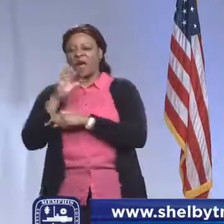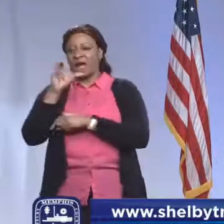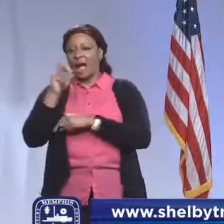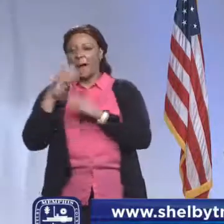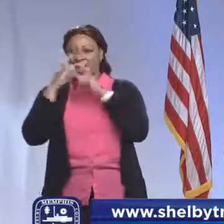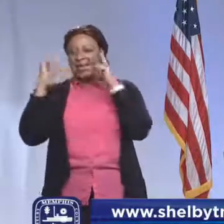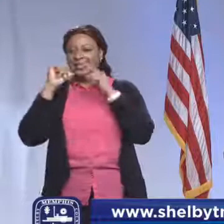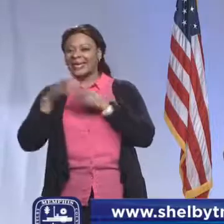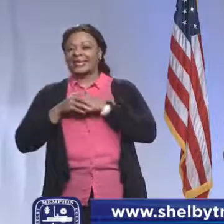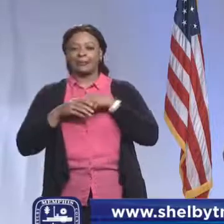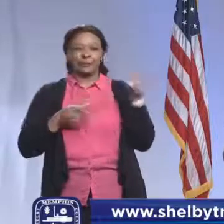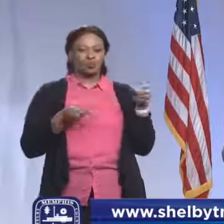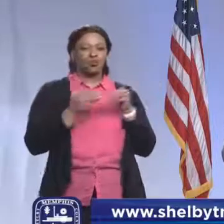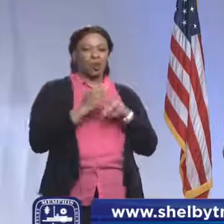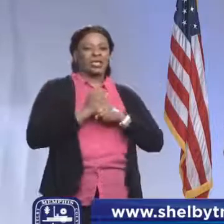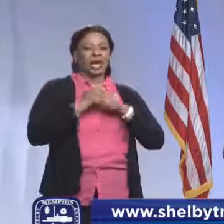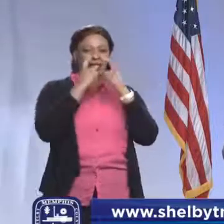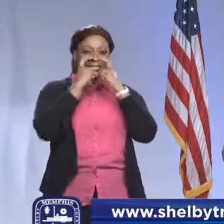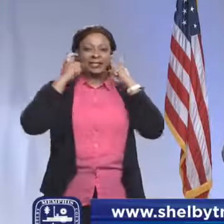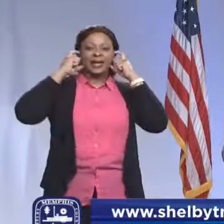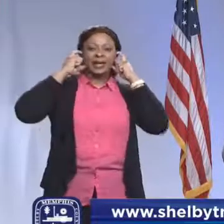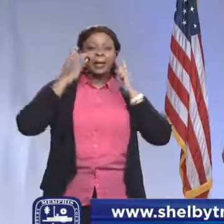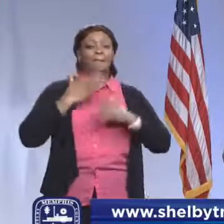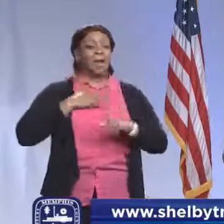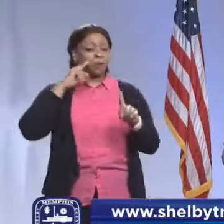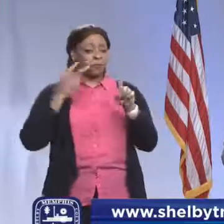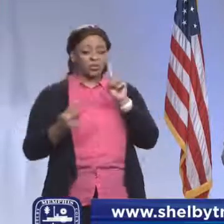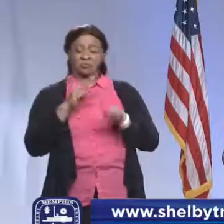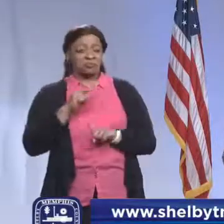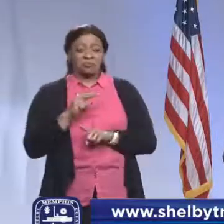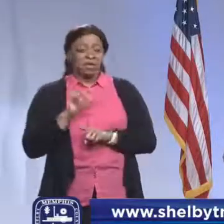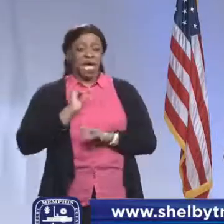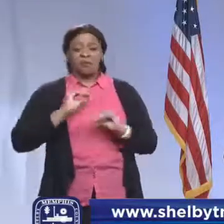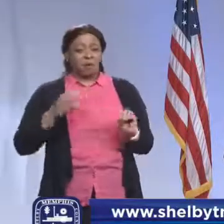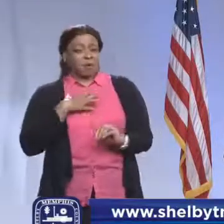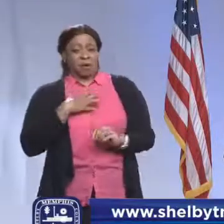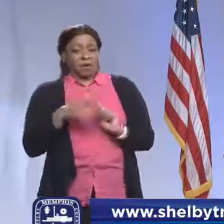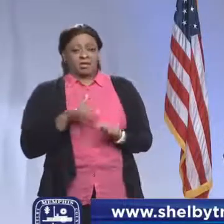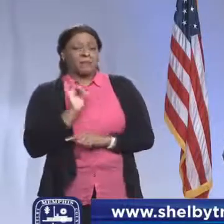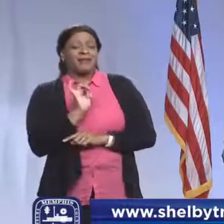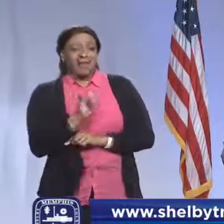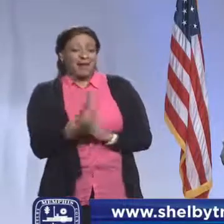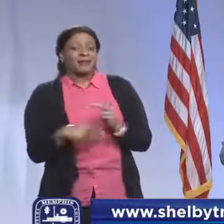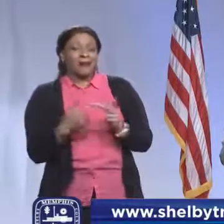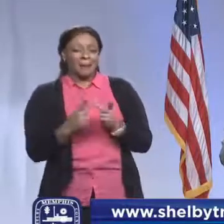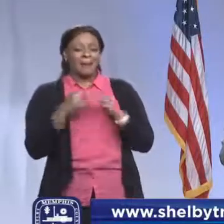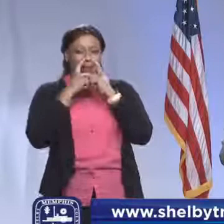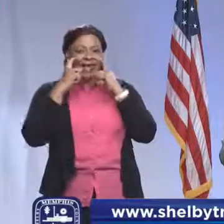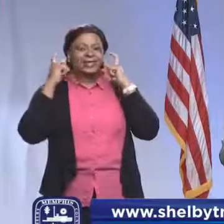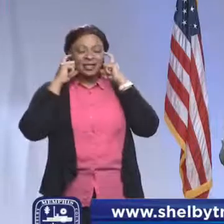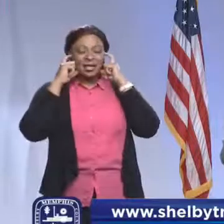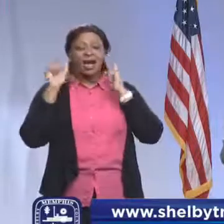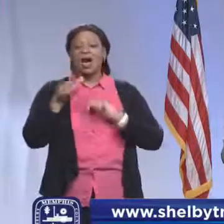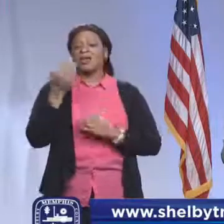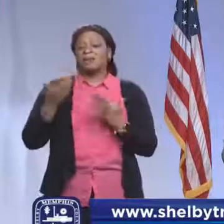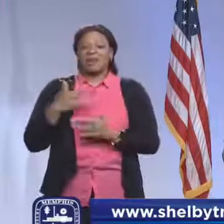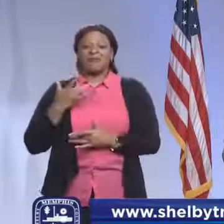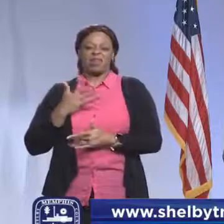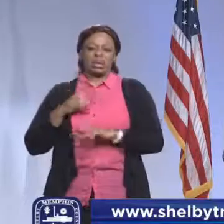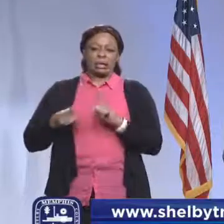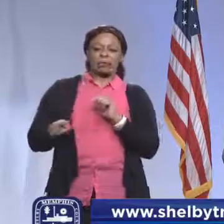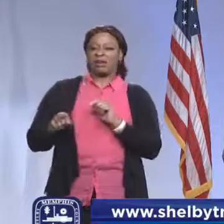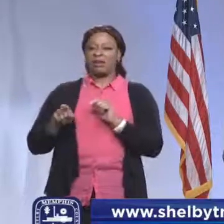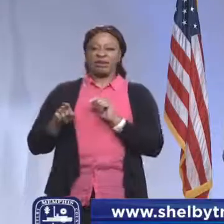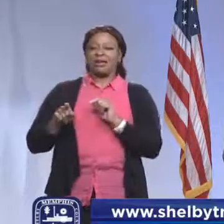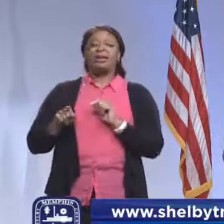see individuals wearing. So from my perspective, I don't have any complaints about the mask. Others may feel differently,